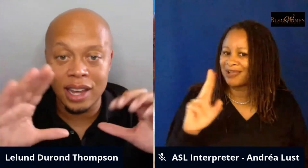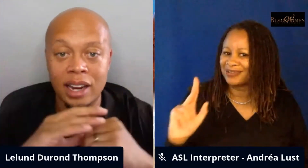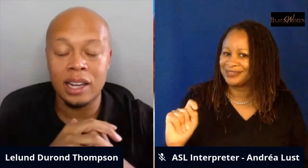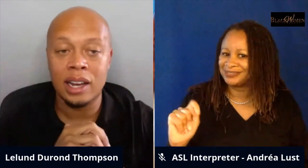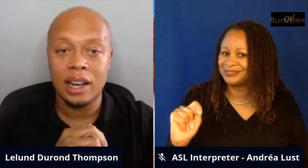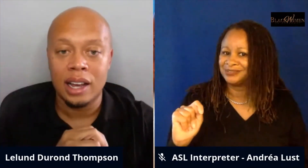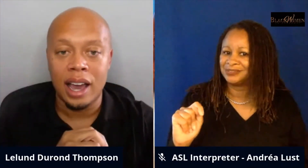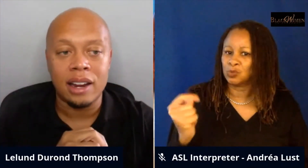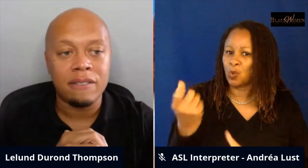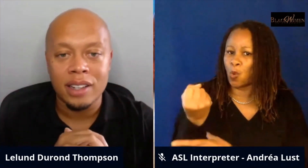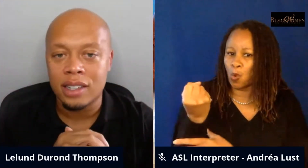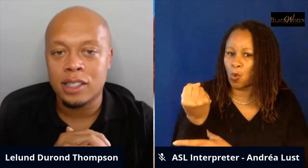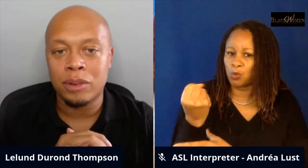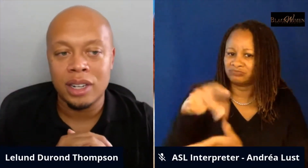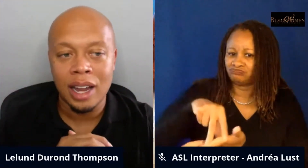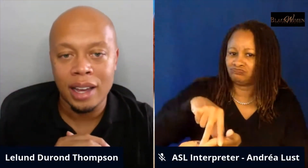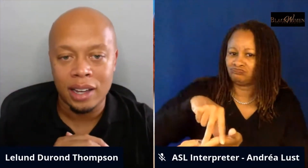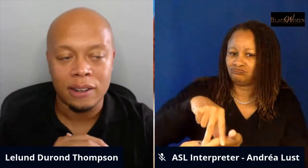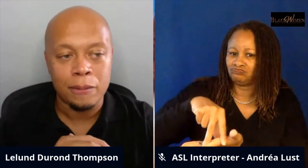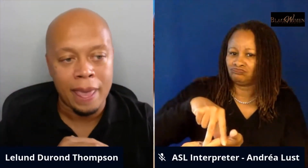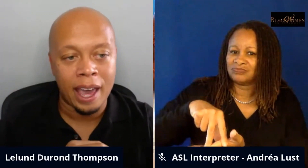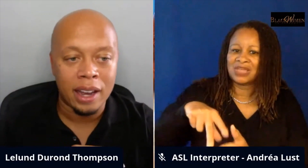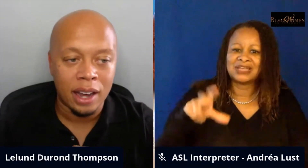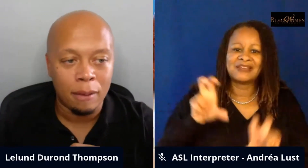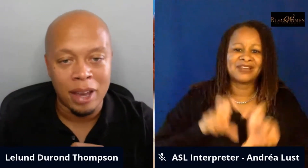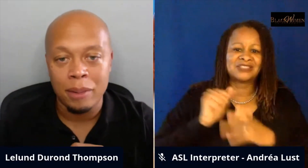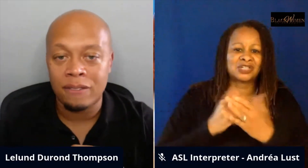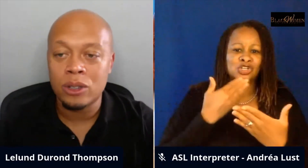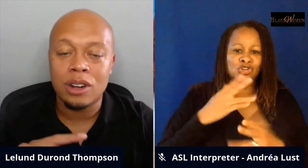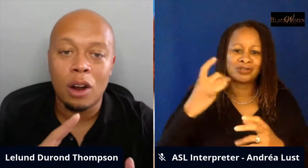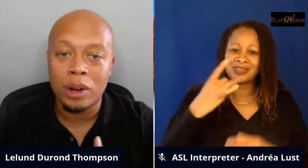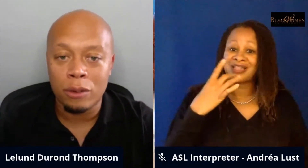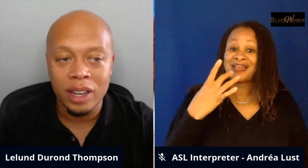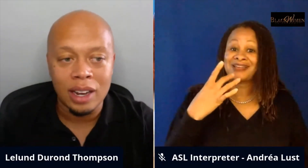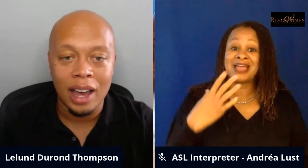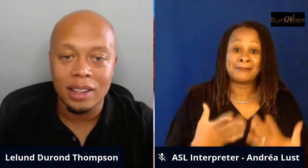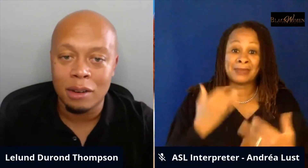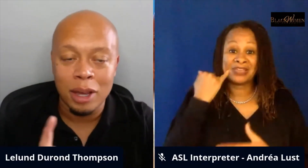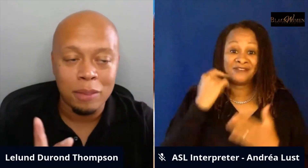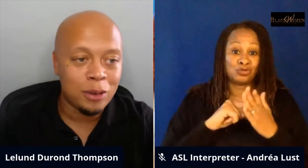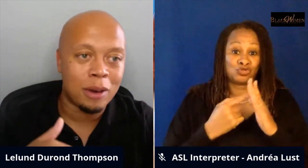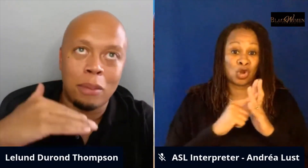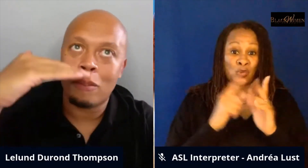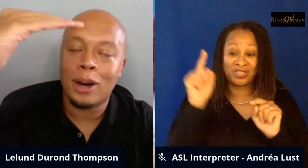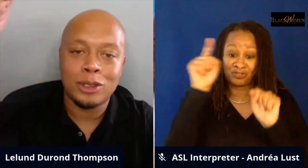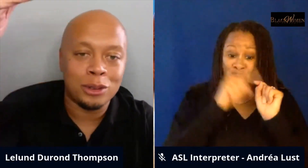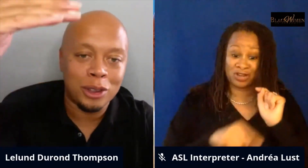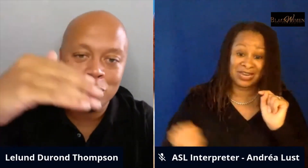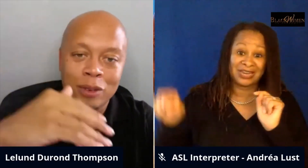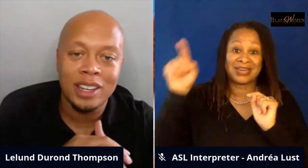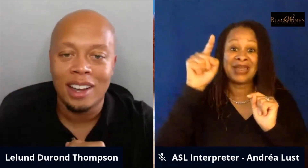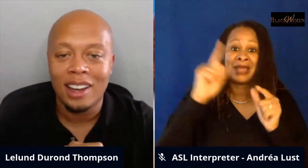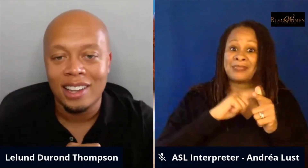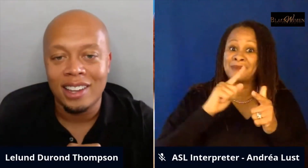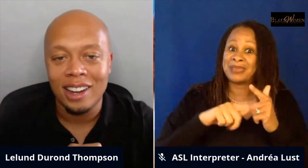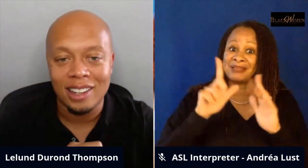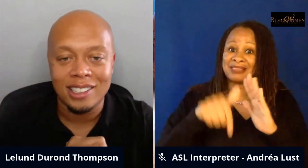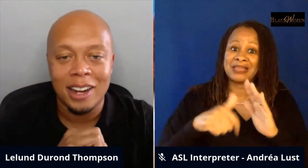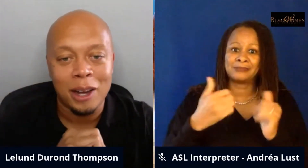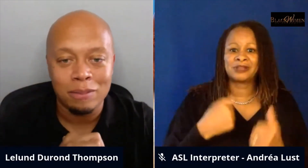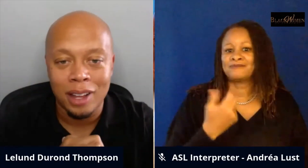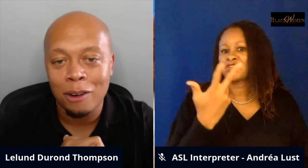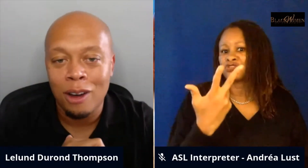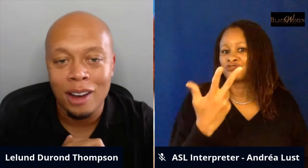that it's steady, and invest in some good lighting. And maybe if you start with a ring light, then maybe you can bump up to the 3-key